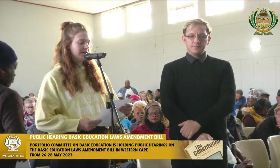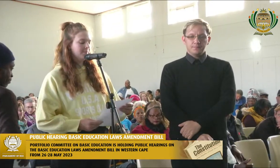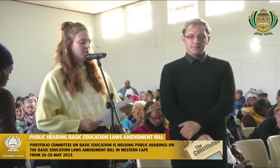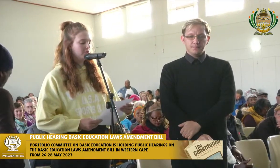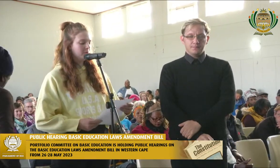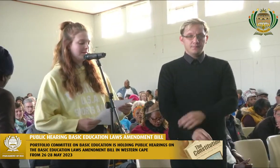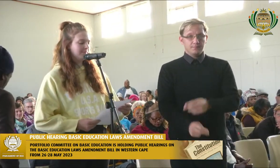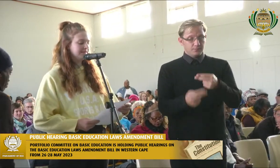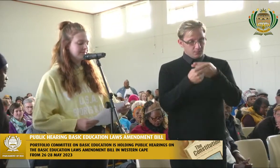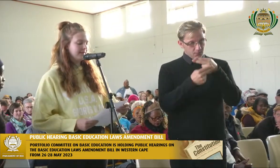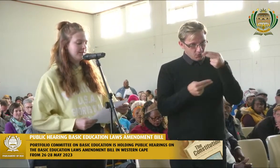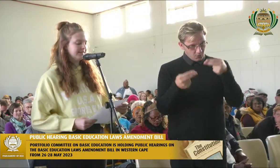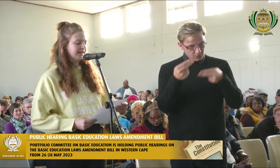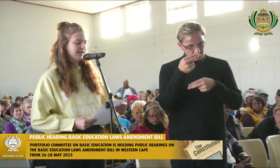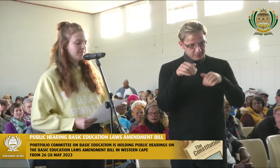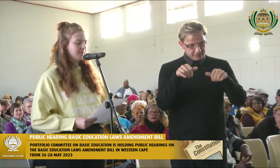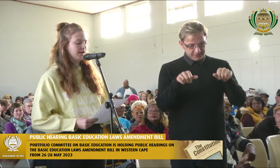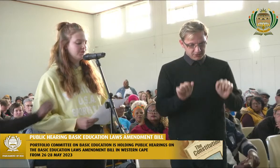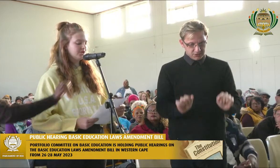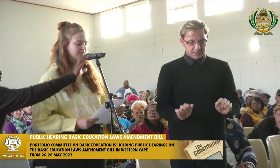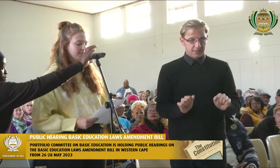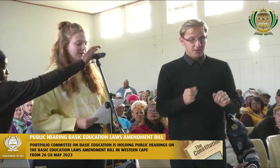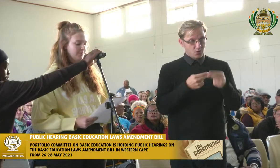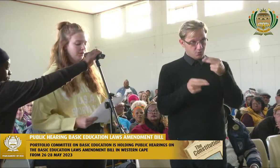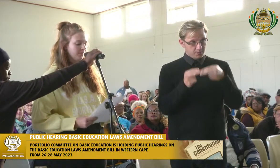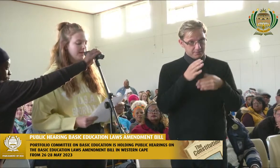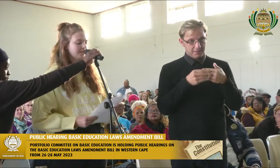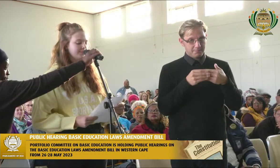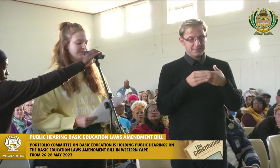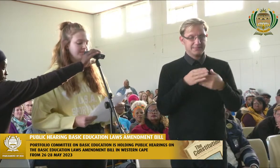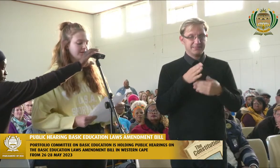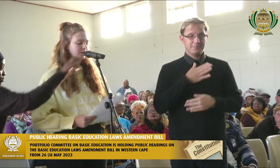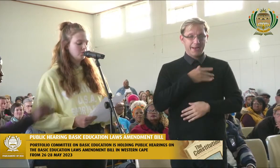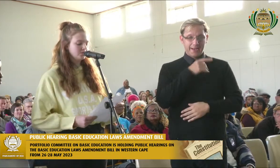Honorable Chair, honorable members, my name is Hannah and I reject the Bella Bill,